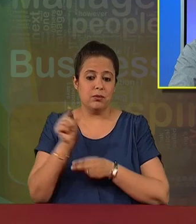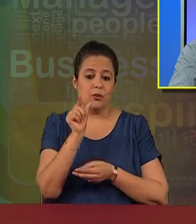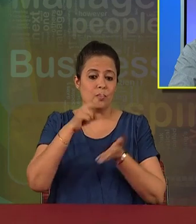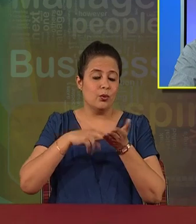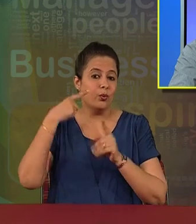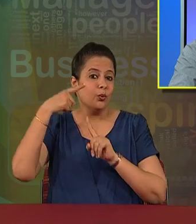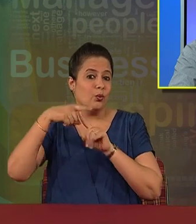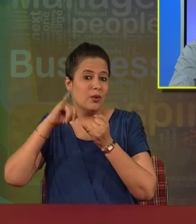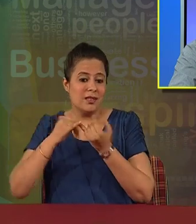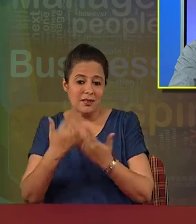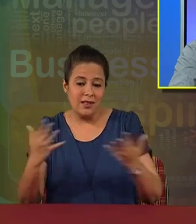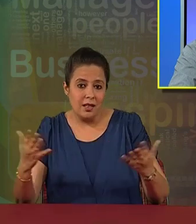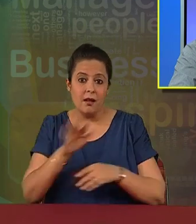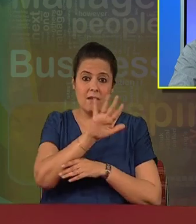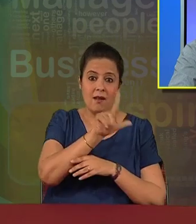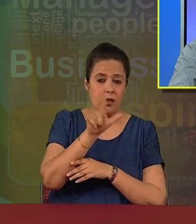the production manager.